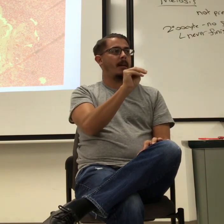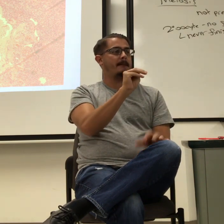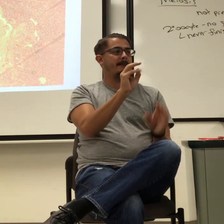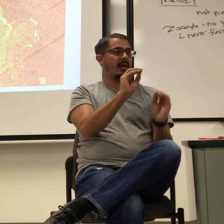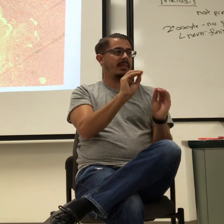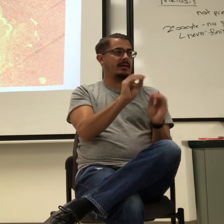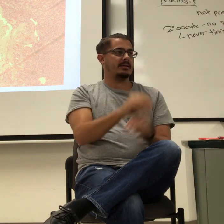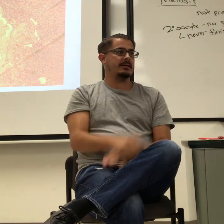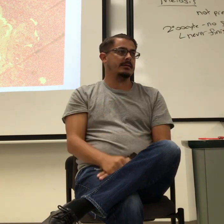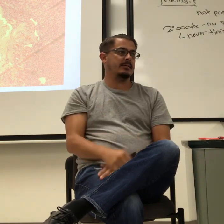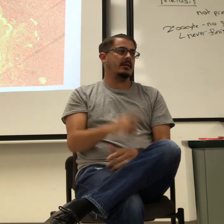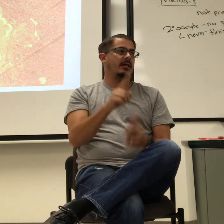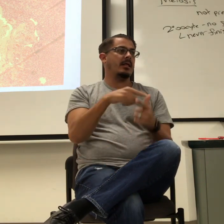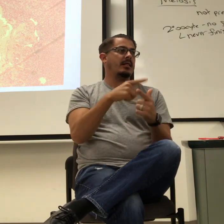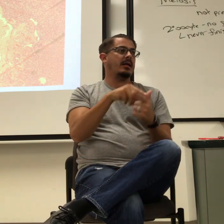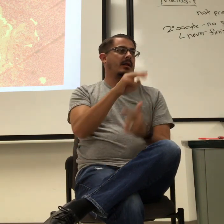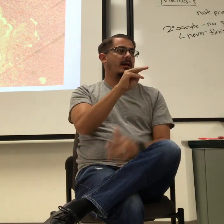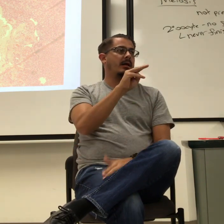I'm writing menses occurs.